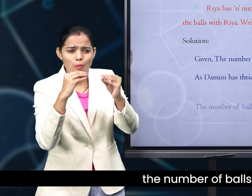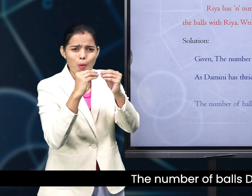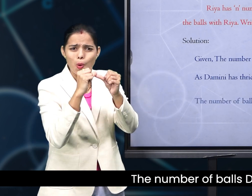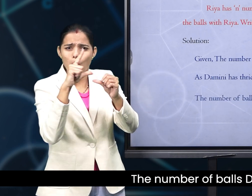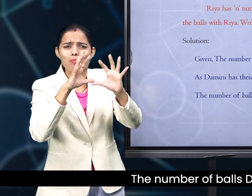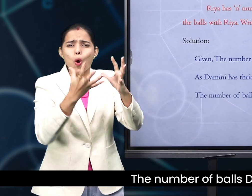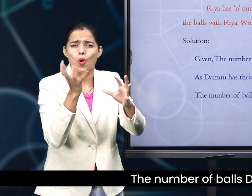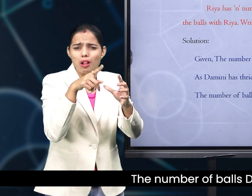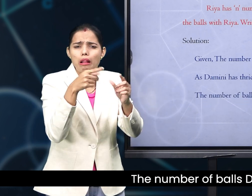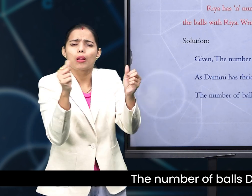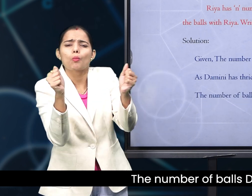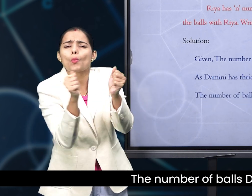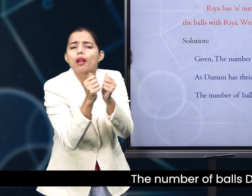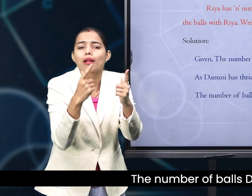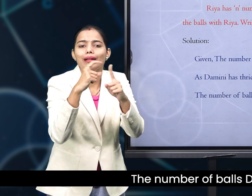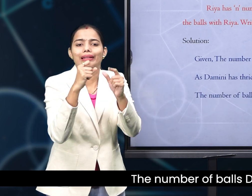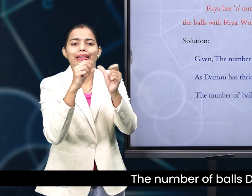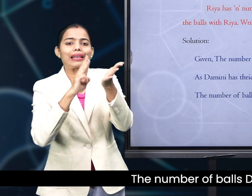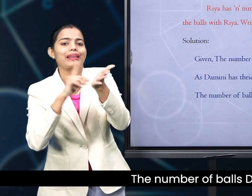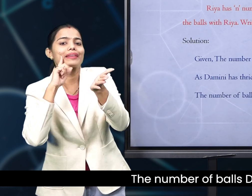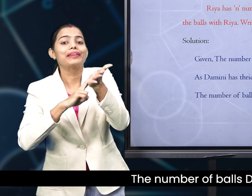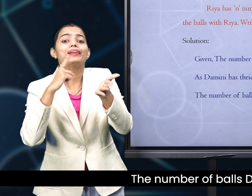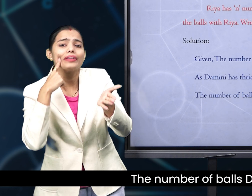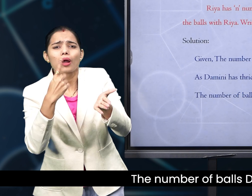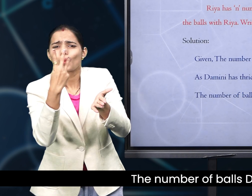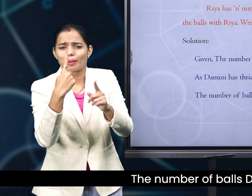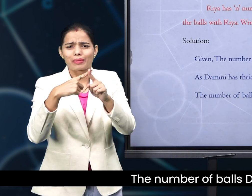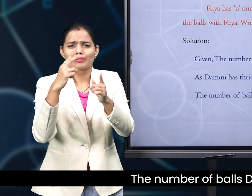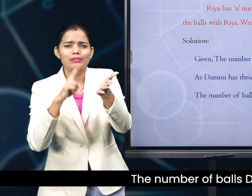The number of balls Damini has is equal to 3 into n.